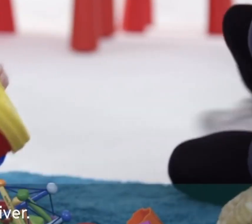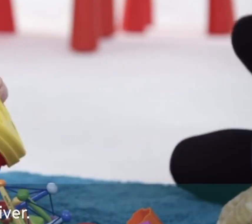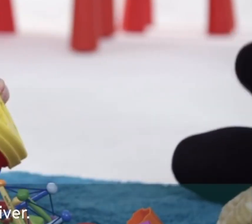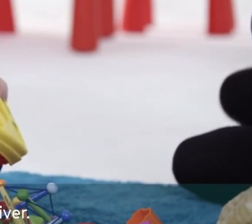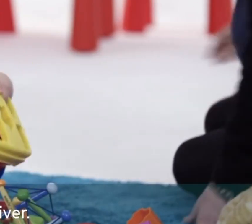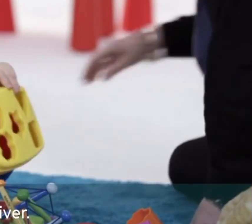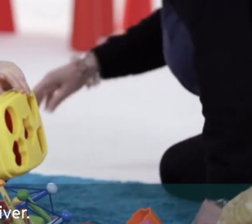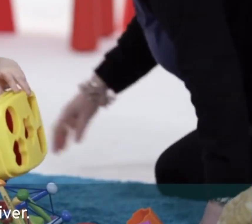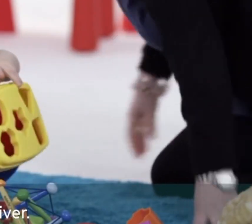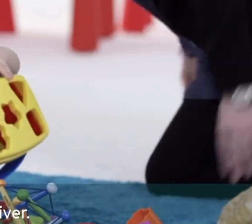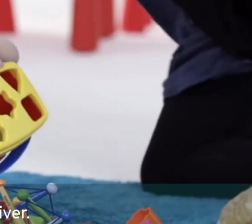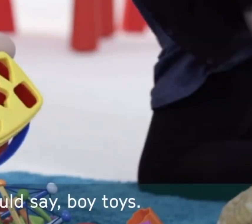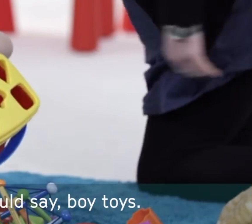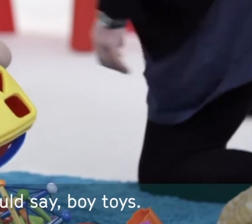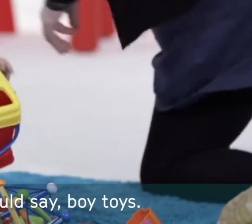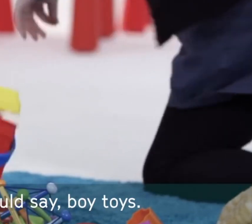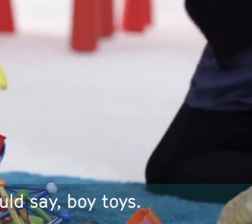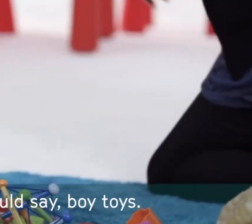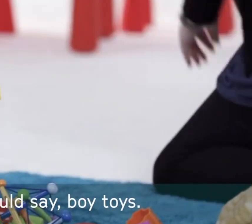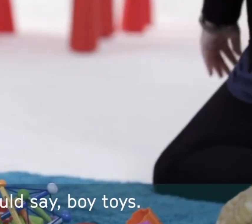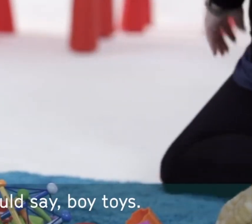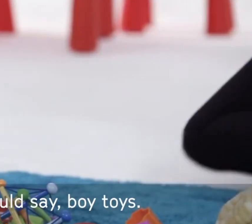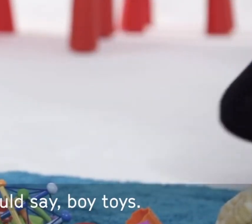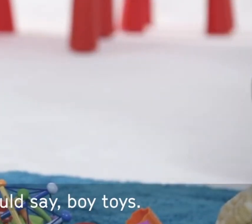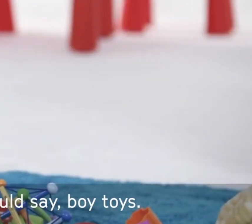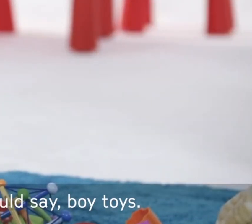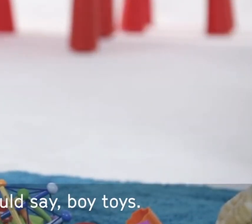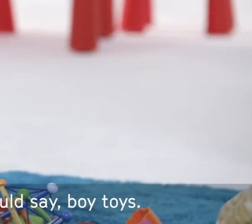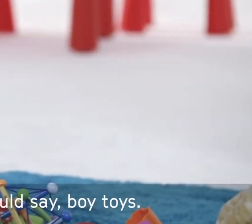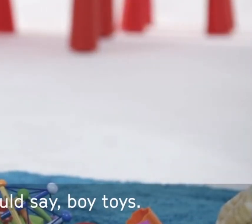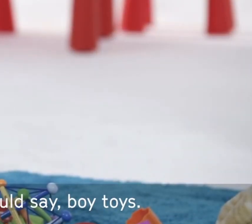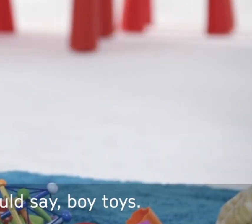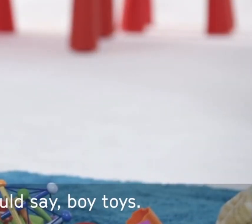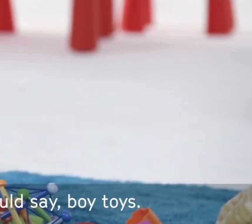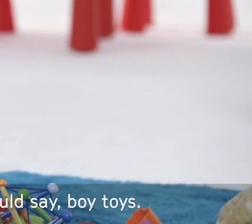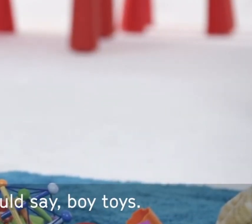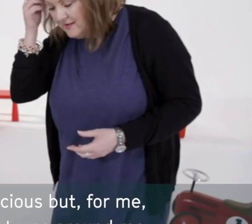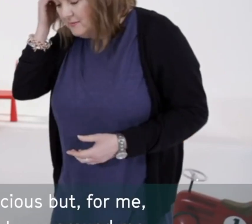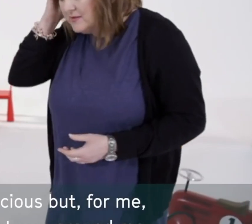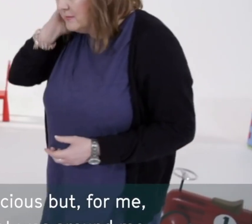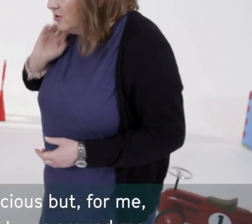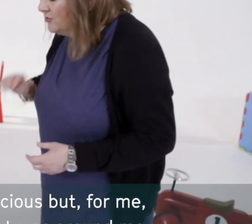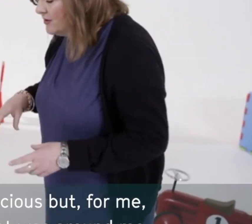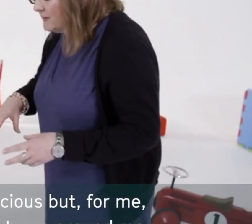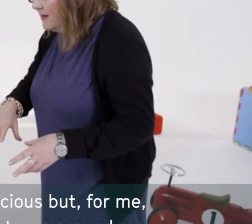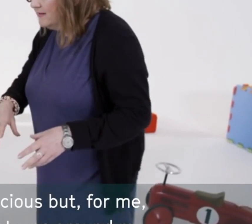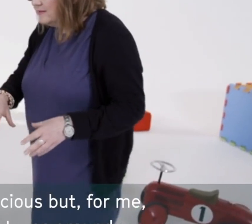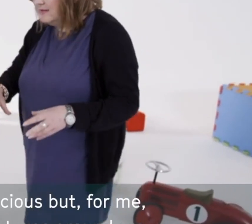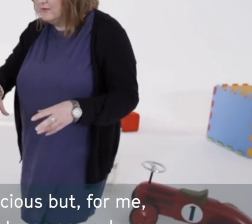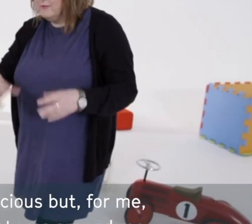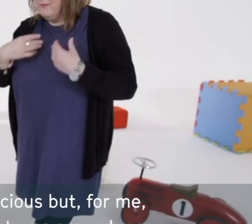Oliver. Oliver. You've gone for, you could say, boy toys for this boy. Possibly in my subconscious,